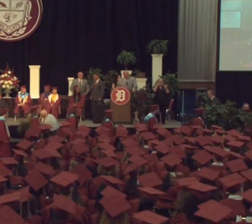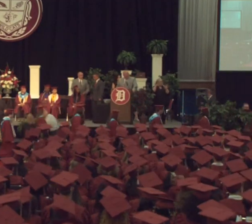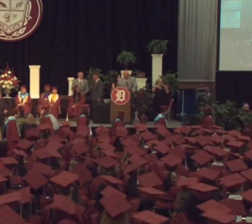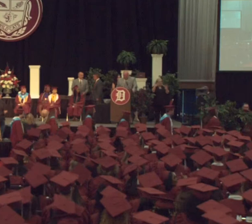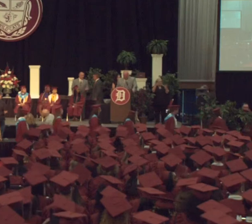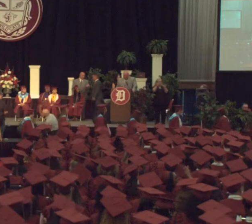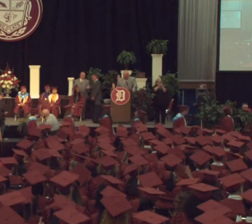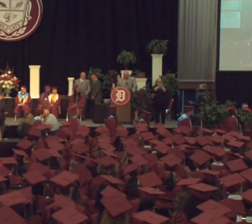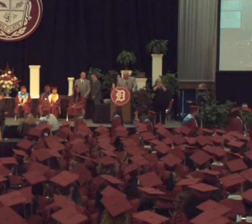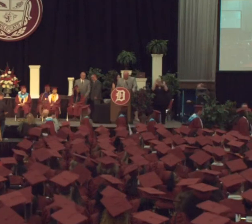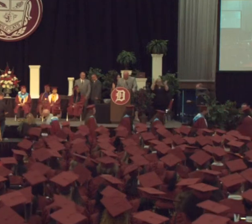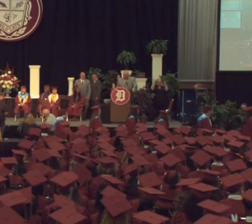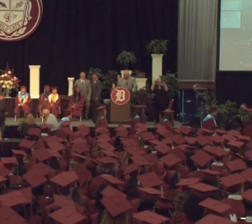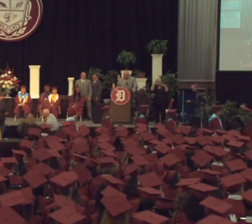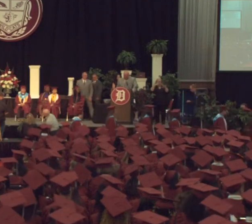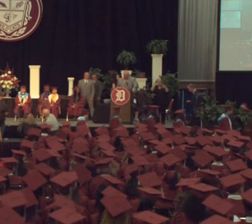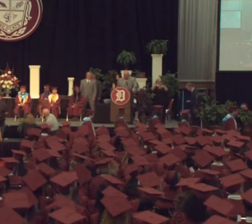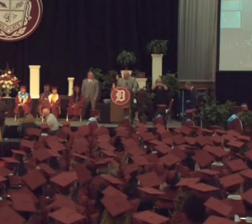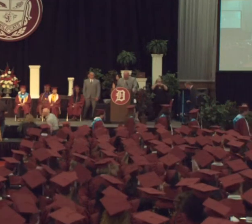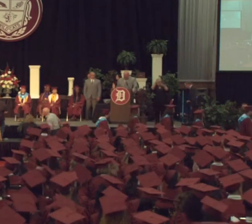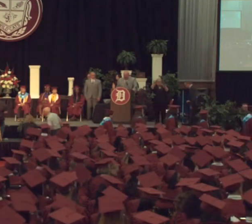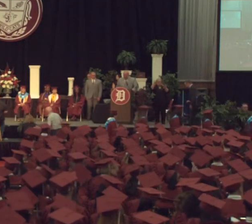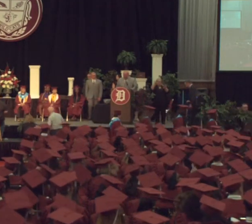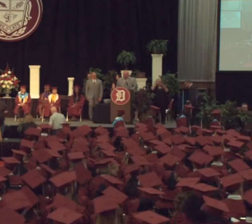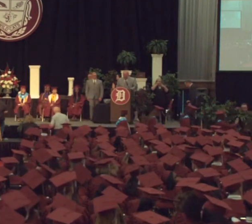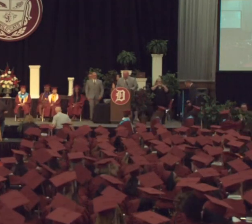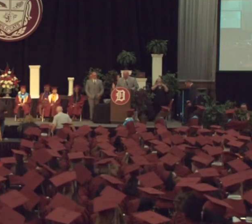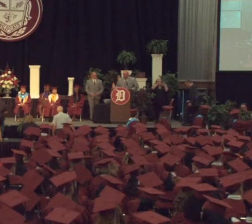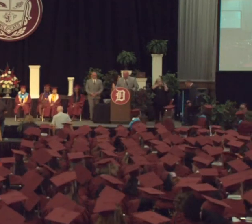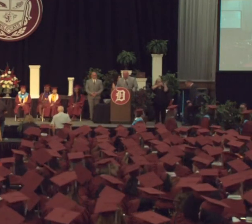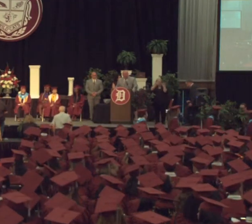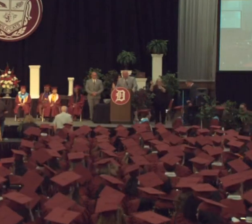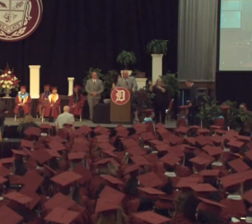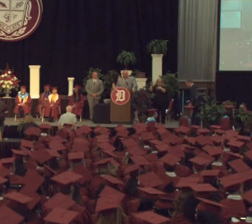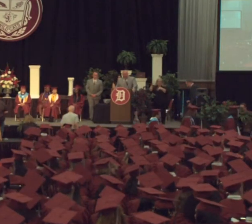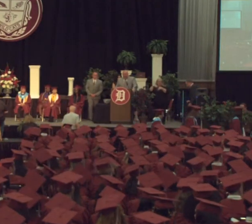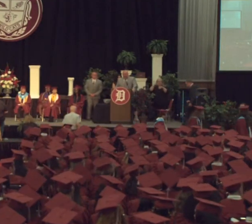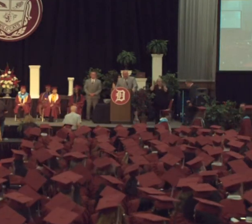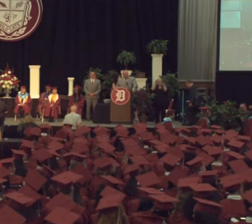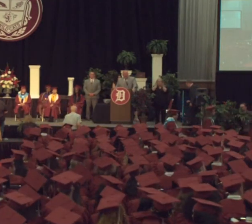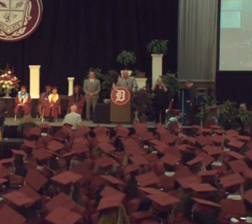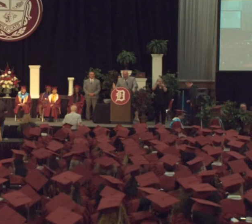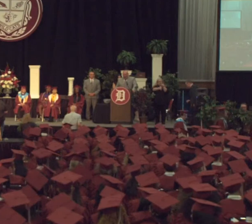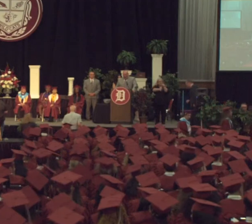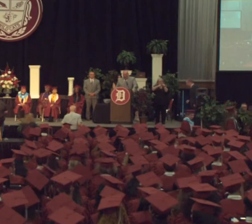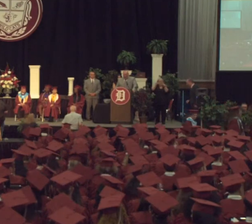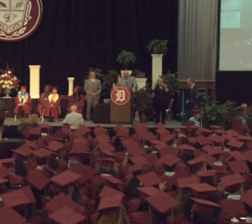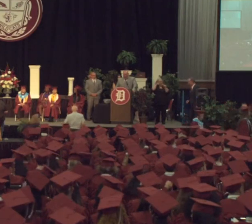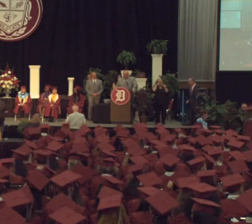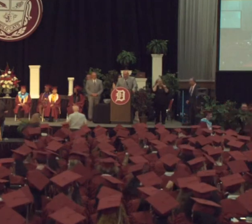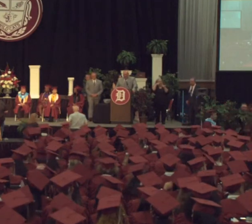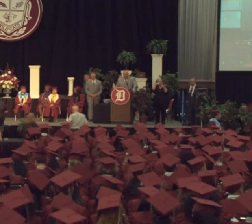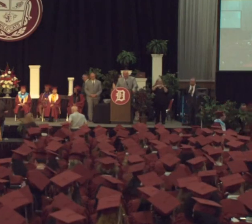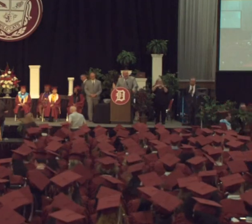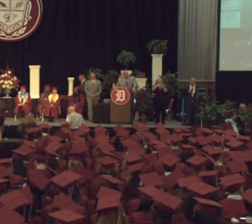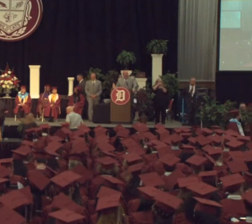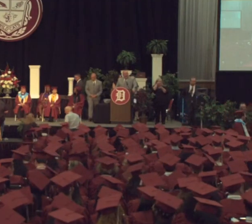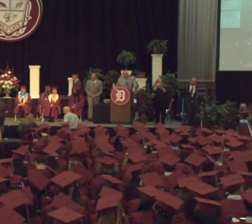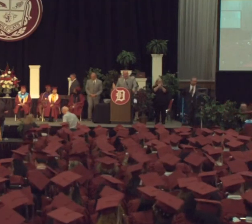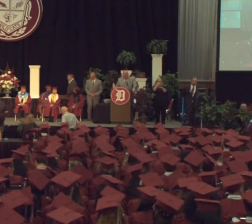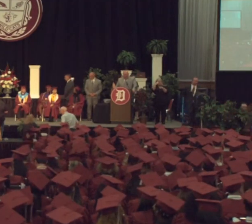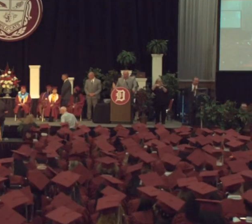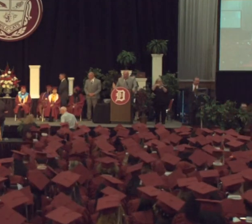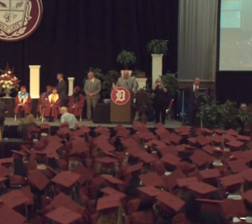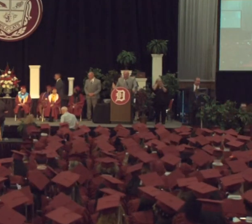support by holding your applause until all the graduates have been presented. It's important that everyone can hear the names of their graduates, as well as the